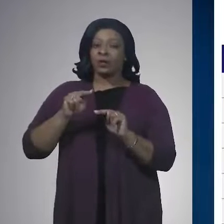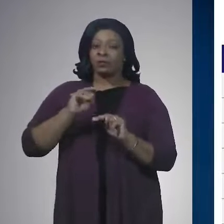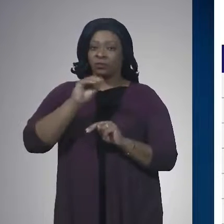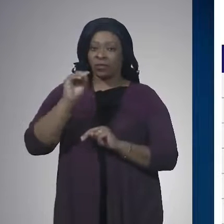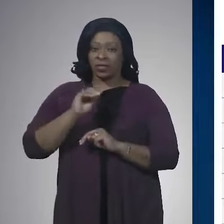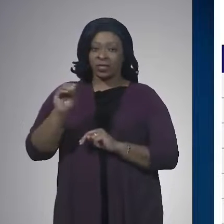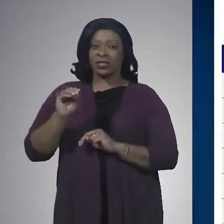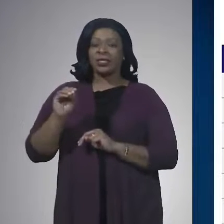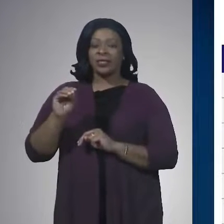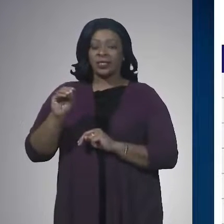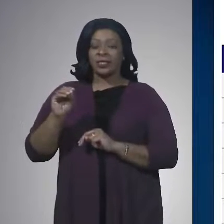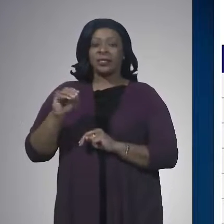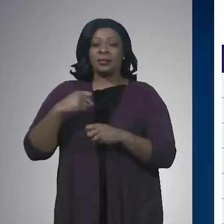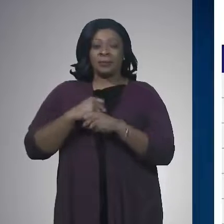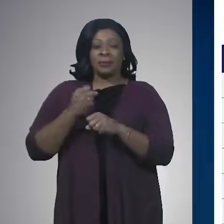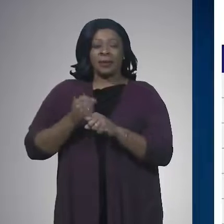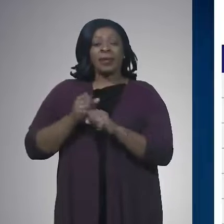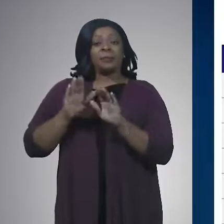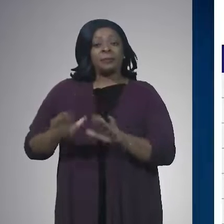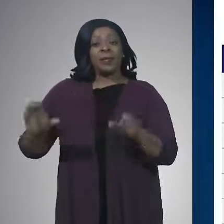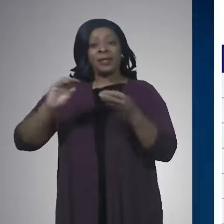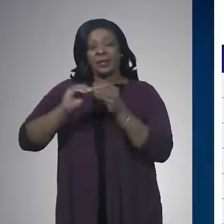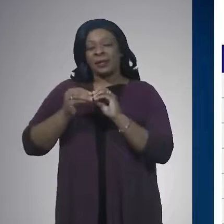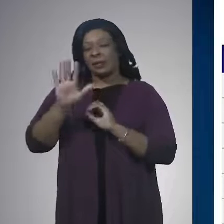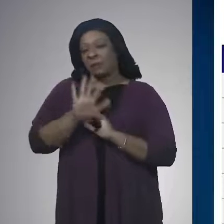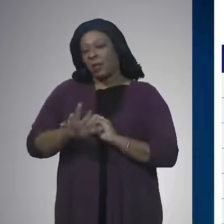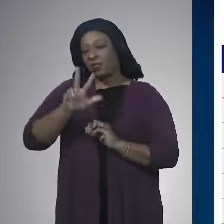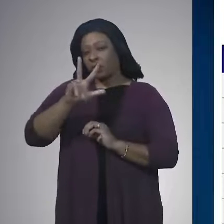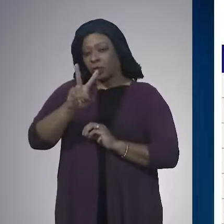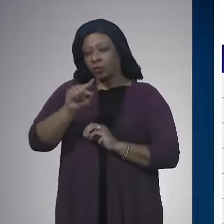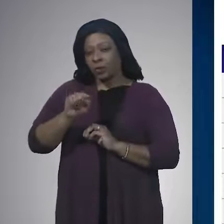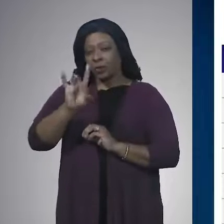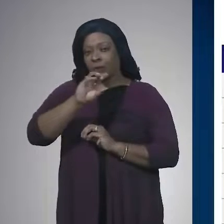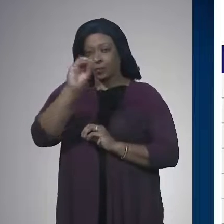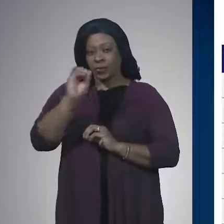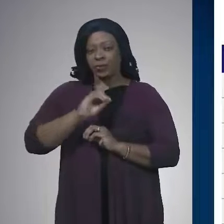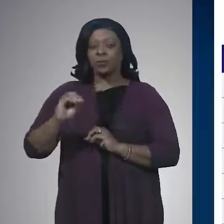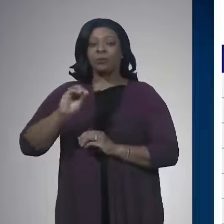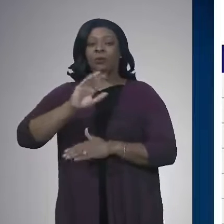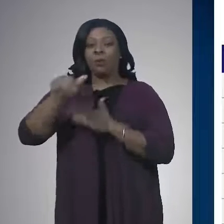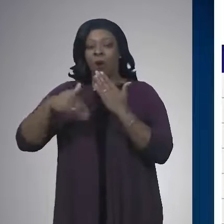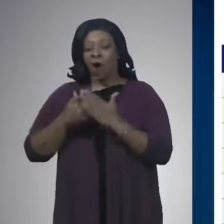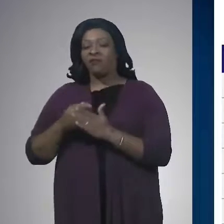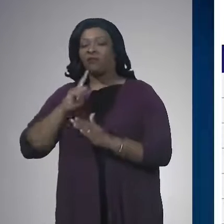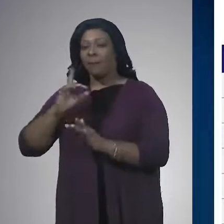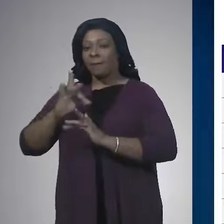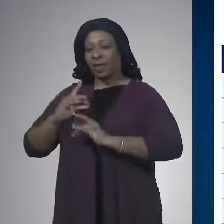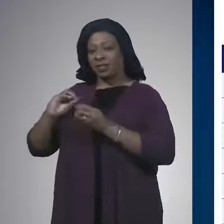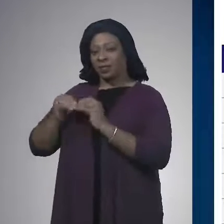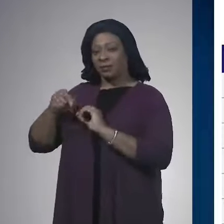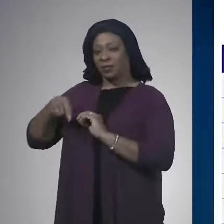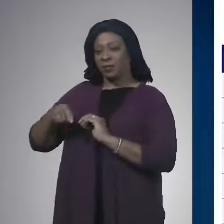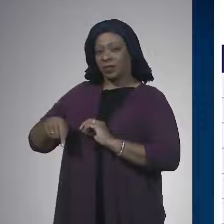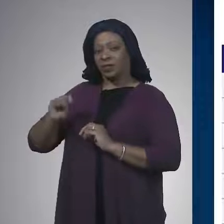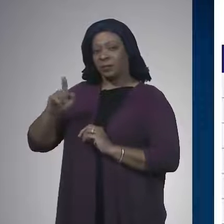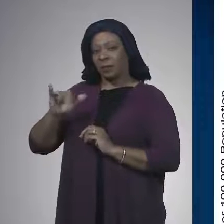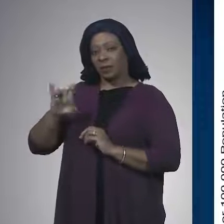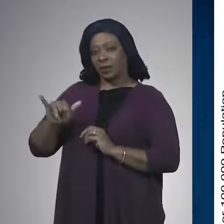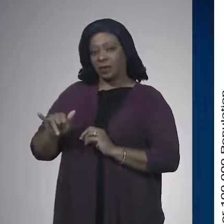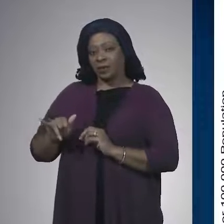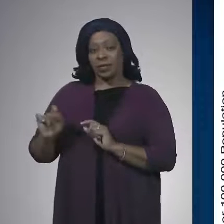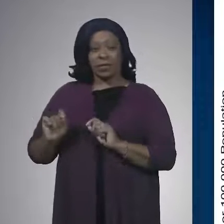percentage, making pediatric cases about 32.8% of all active cases in Shelby County. Next